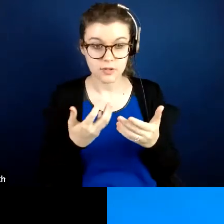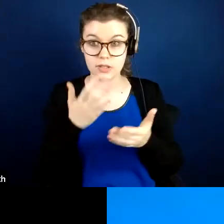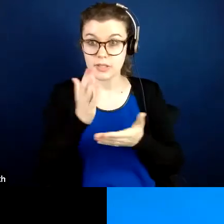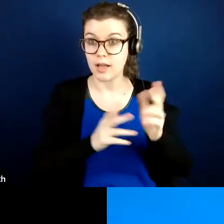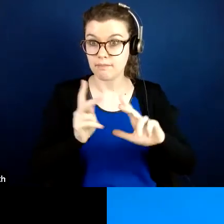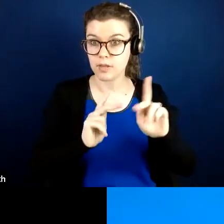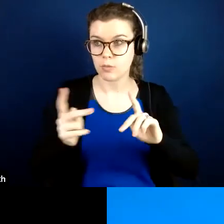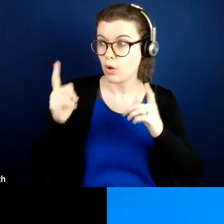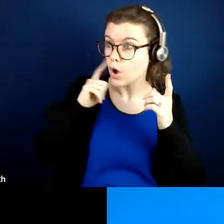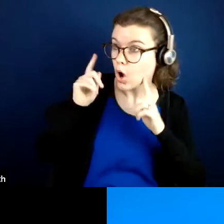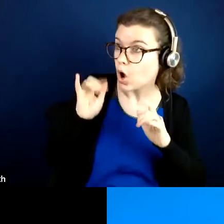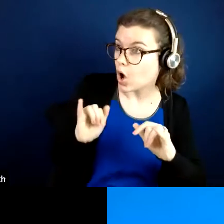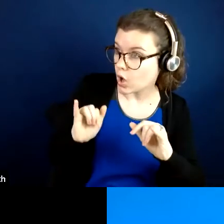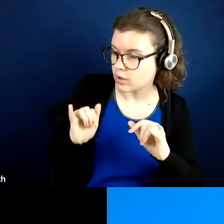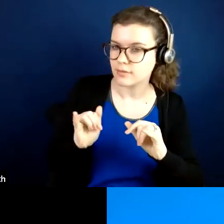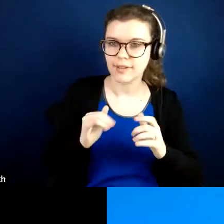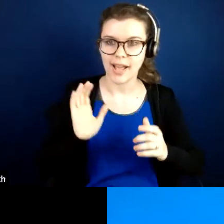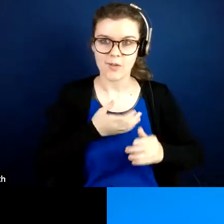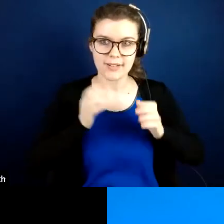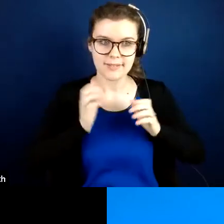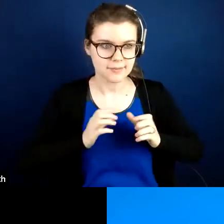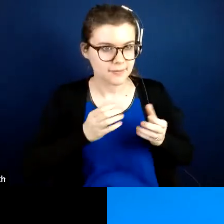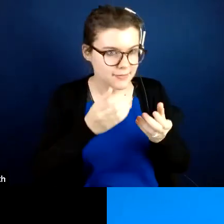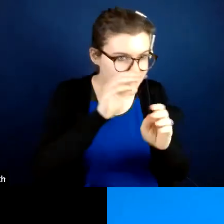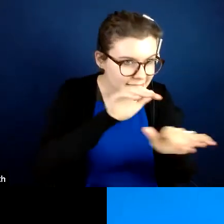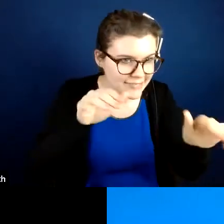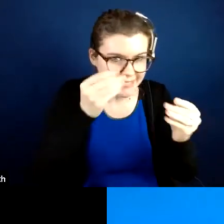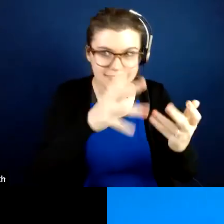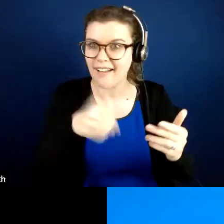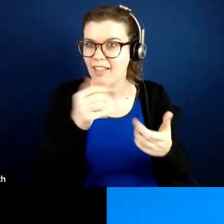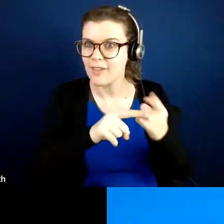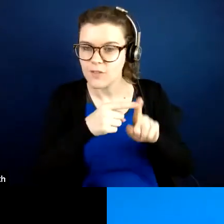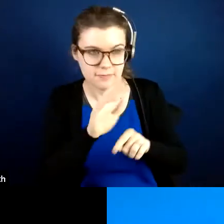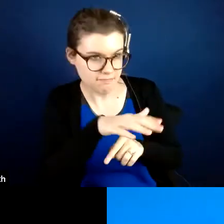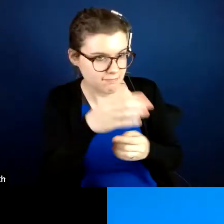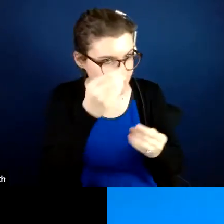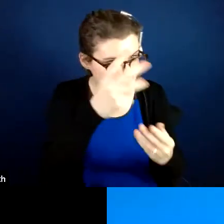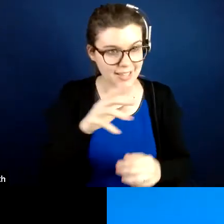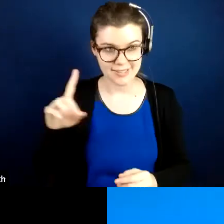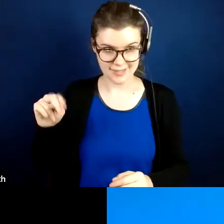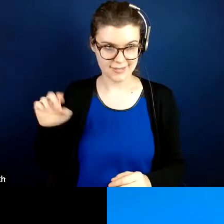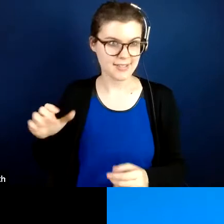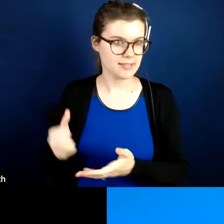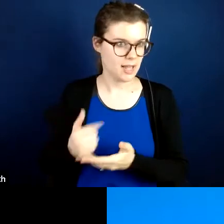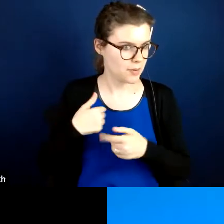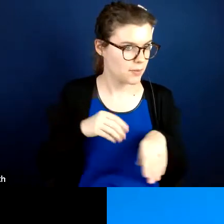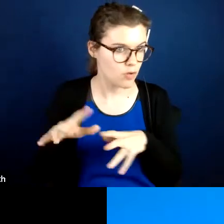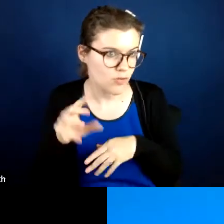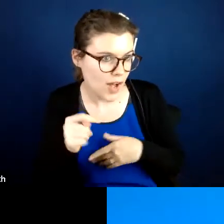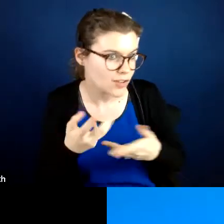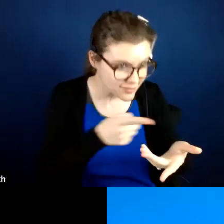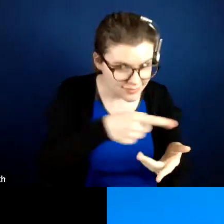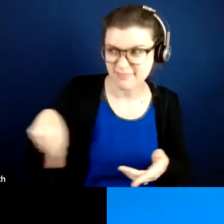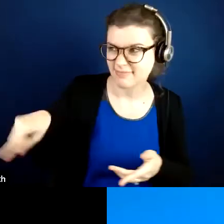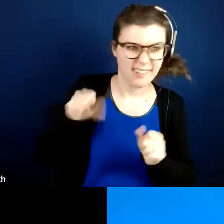Our consumers tell other people in their facilities about, hey, DMC is helping me get the heck out of here. They can help you